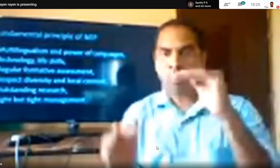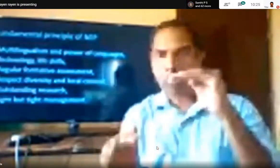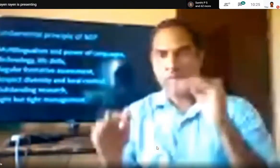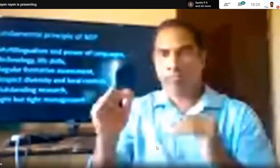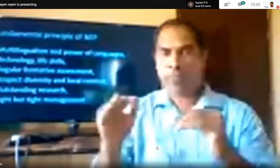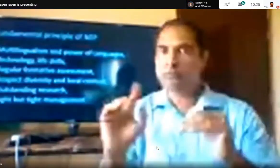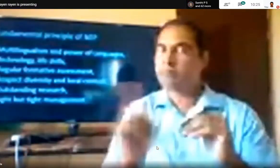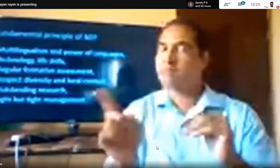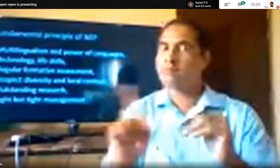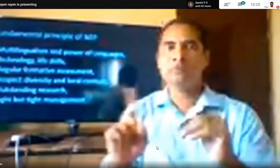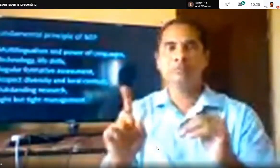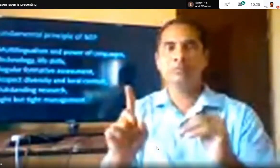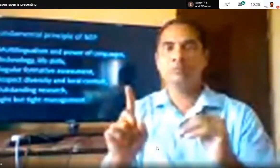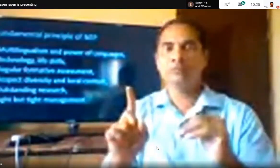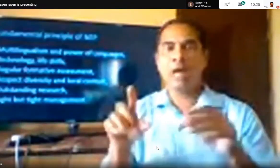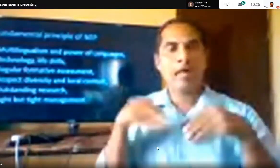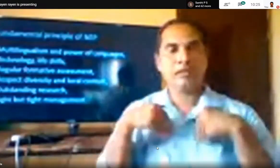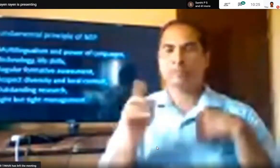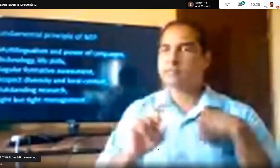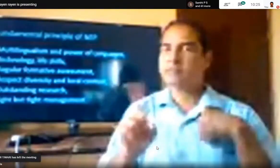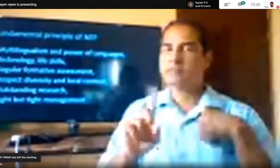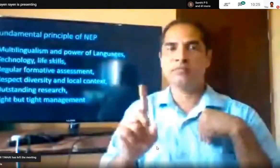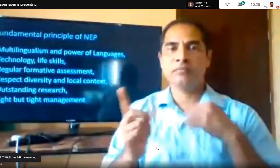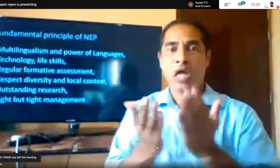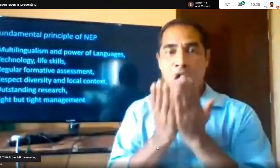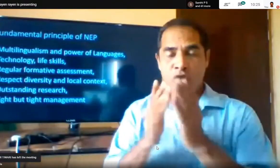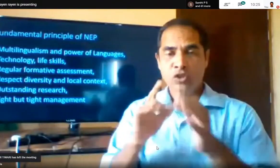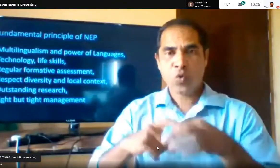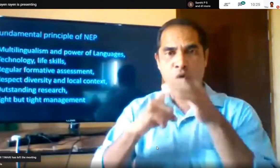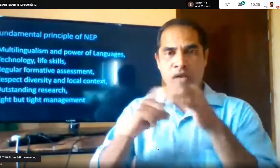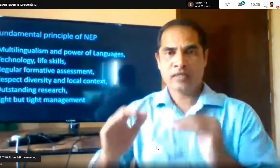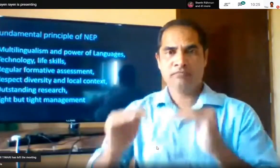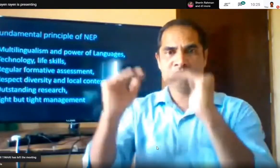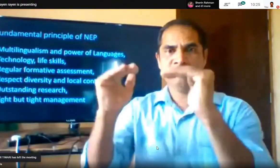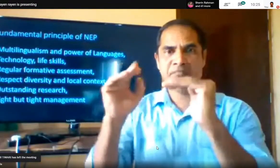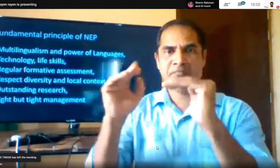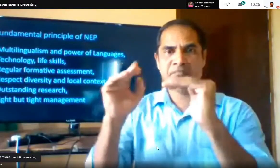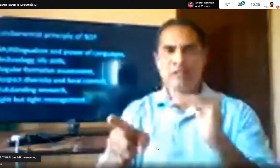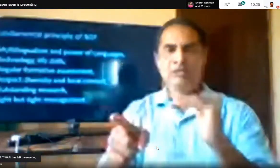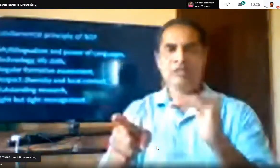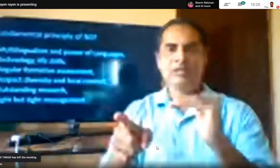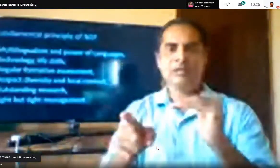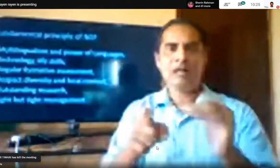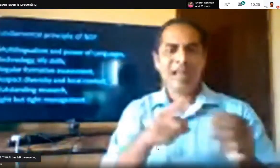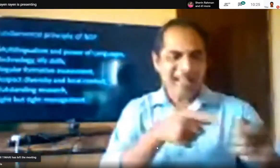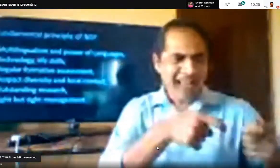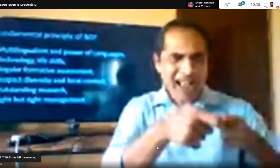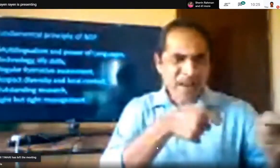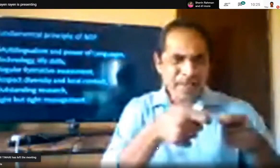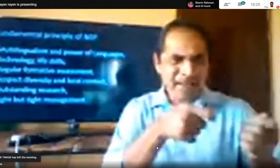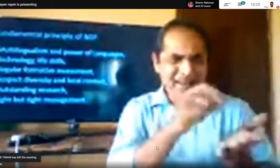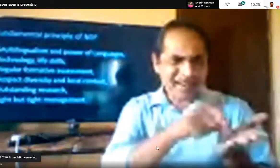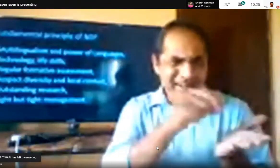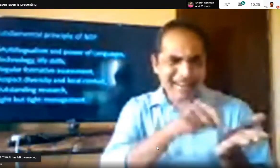The quality of the education should not go down. That won't be accepted. The quality of the education should be